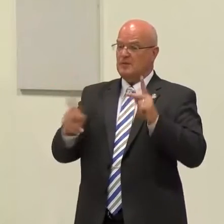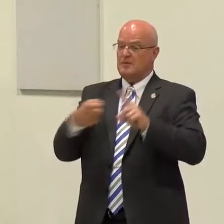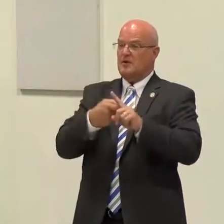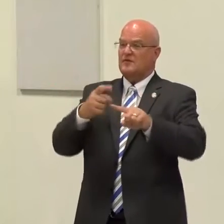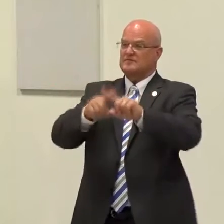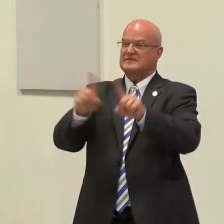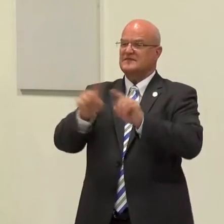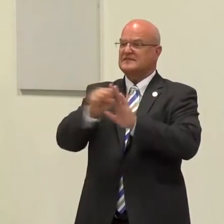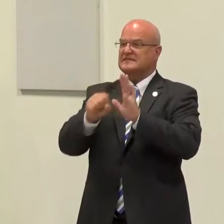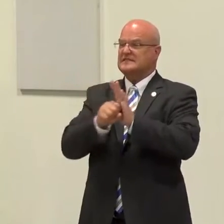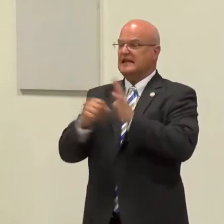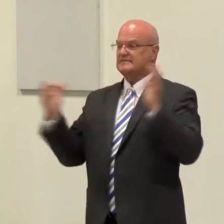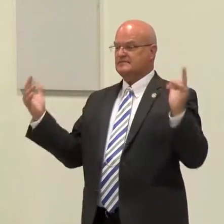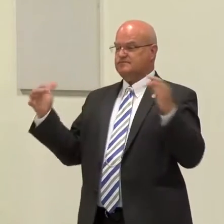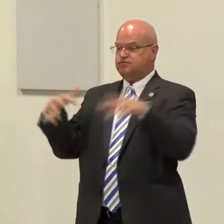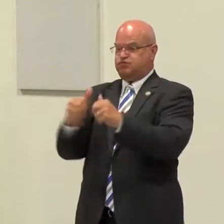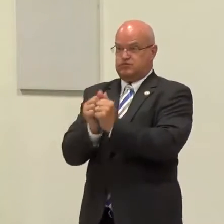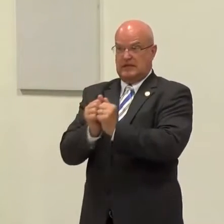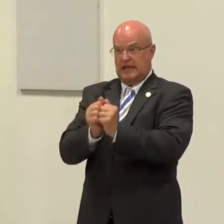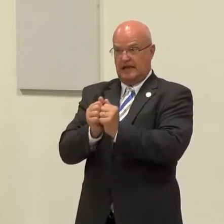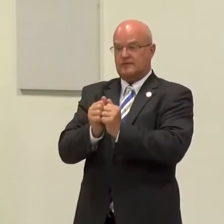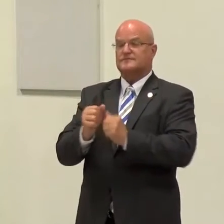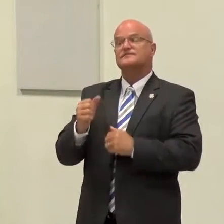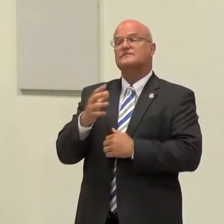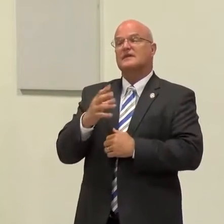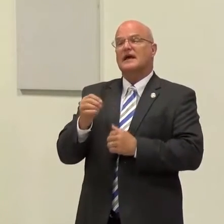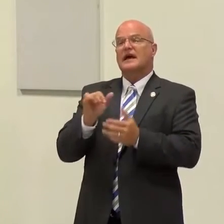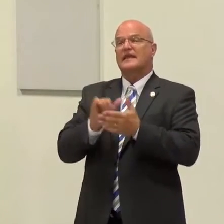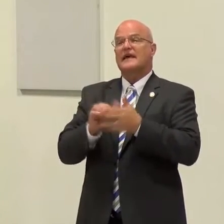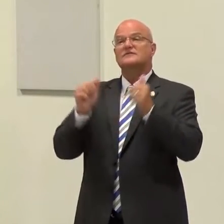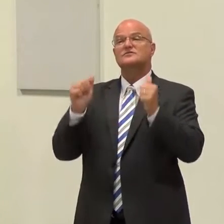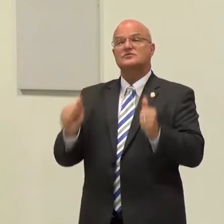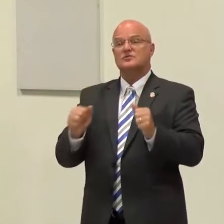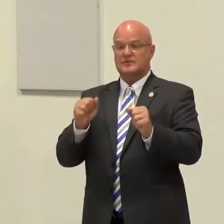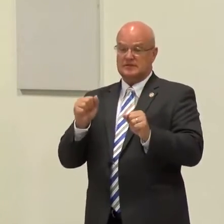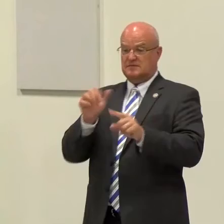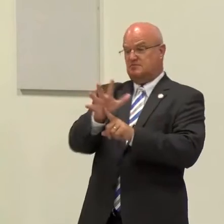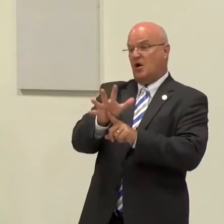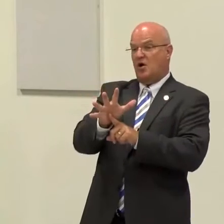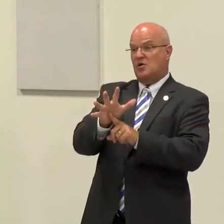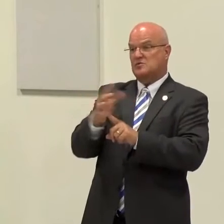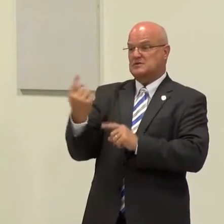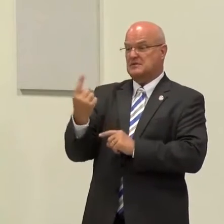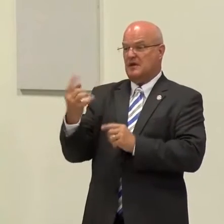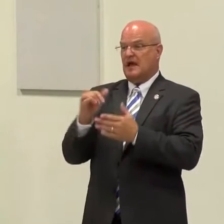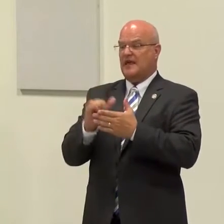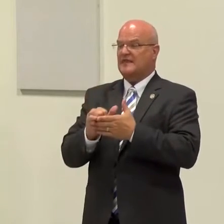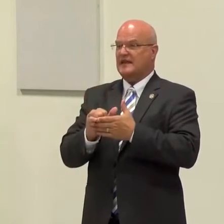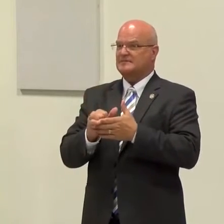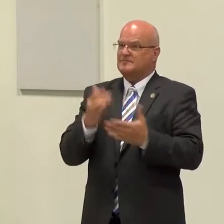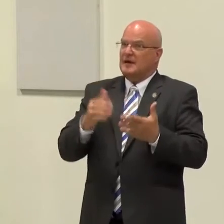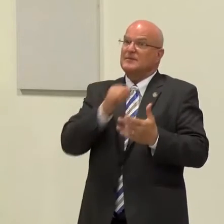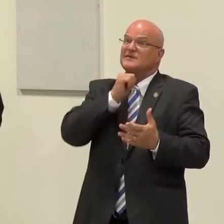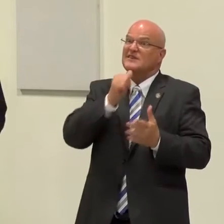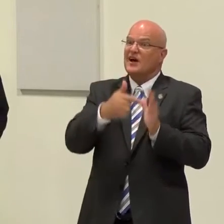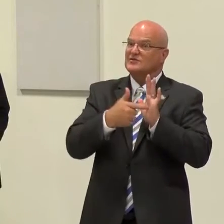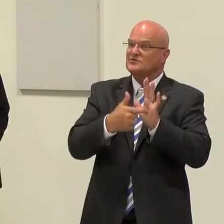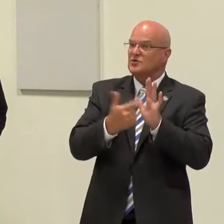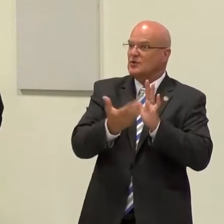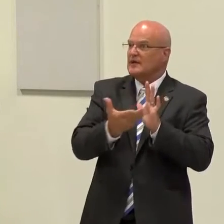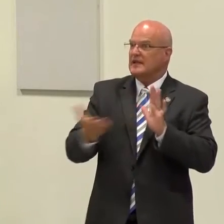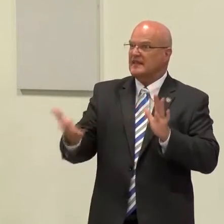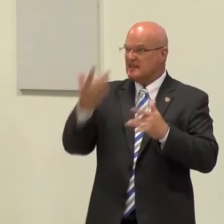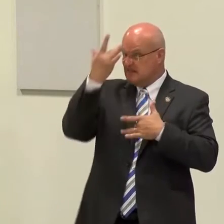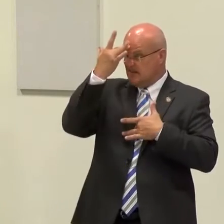from multiple states together, and that you could be exposed to somebody that's asymptomatic